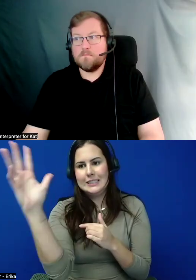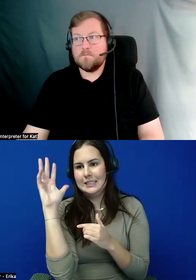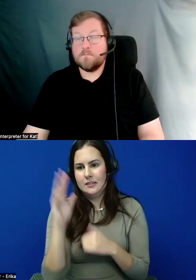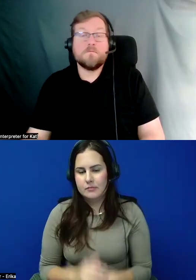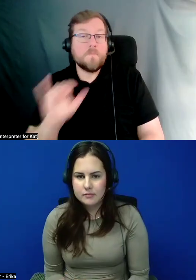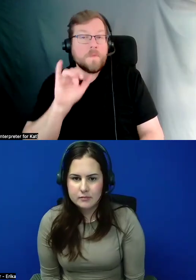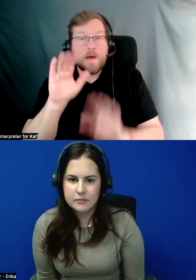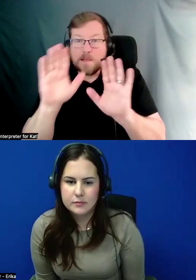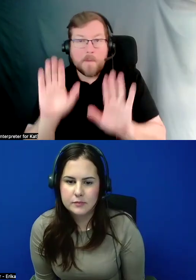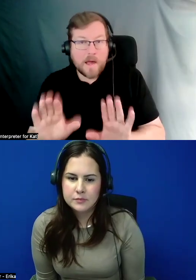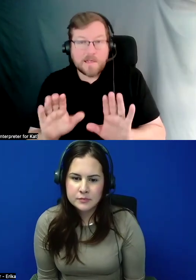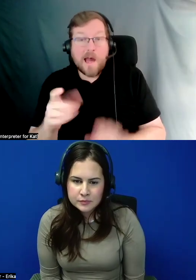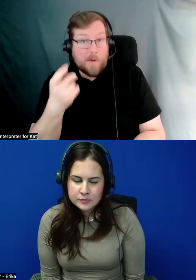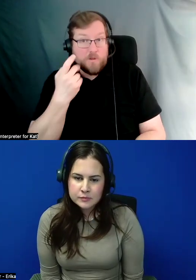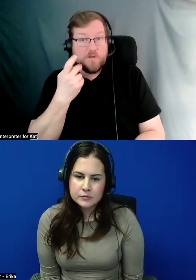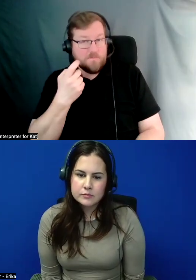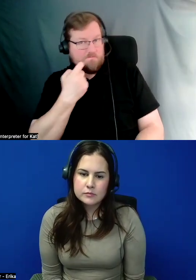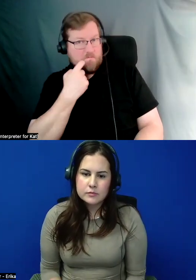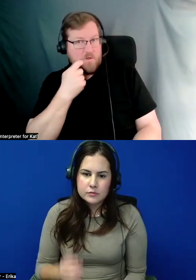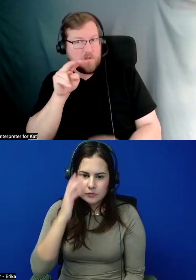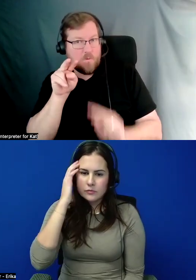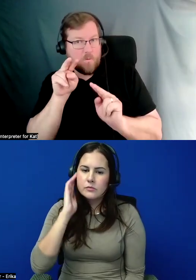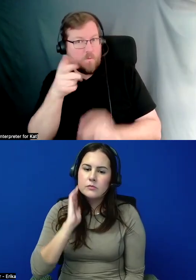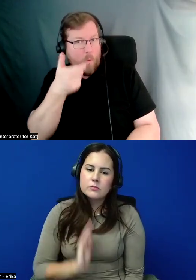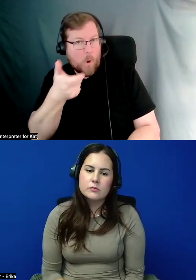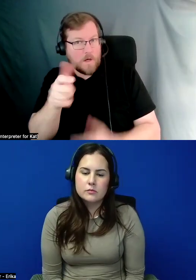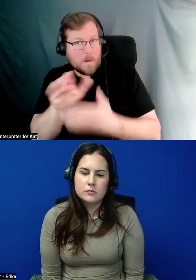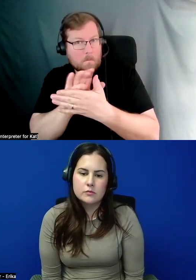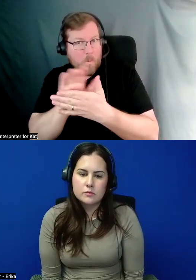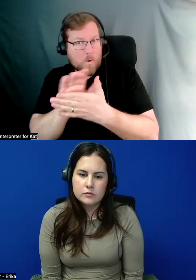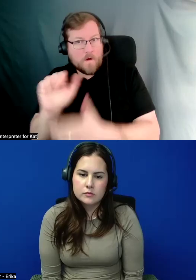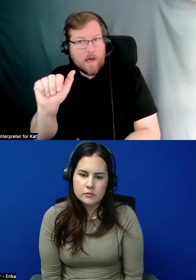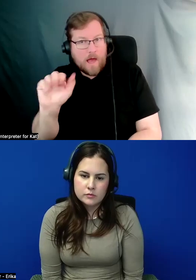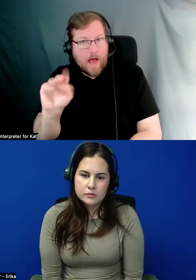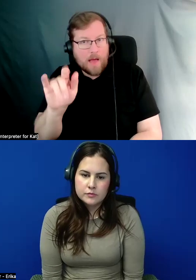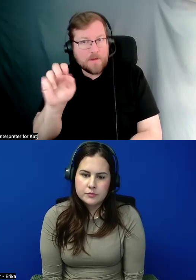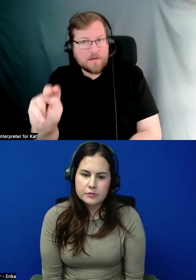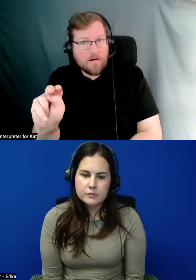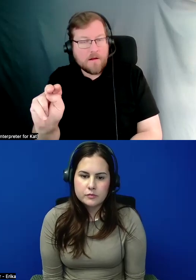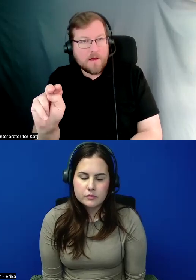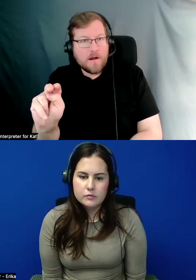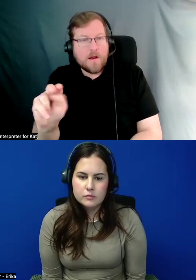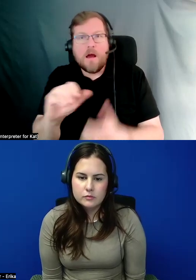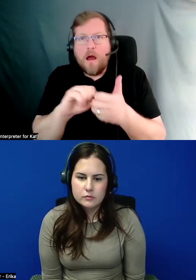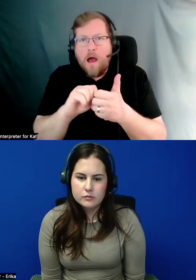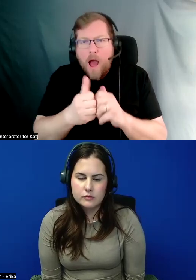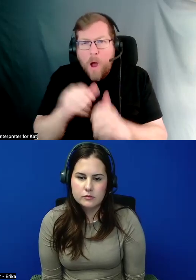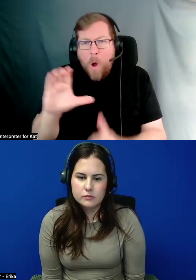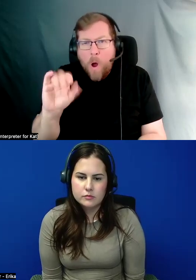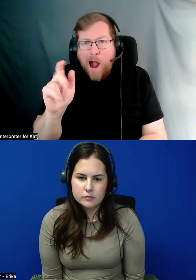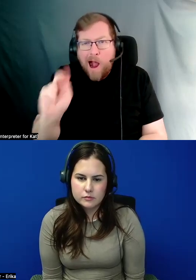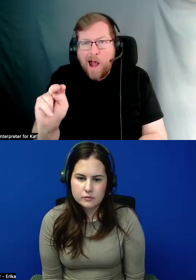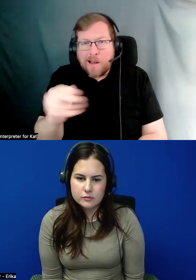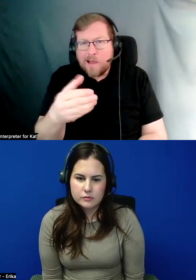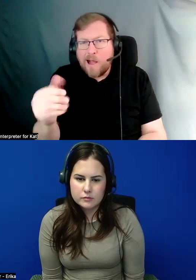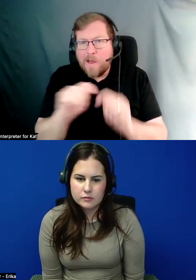I mean, I was just watching the movie Amazon. I was just like, how did Colin, the team,